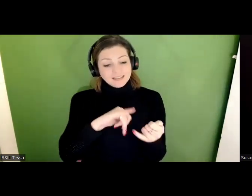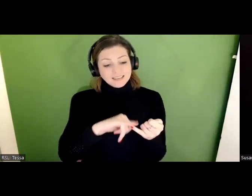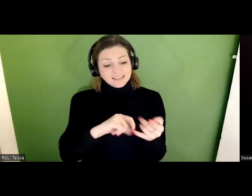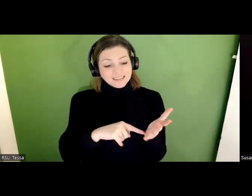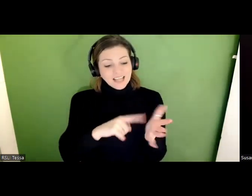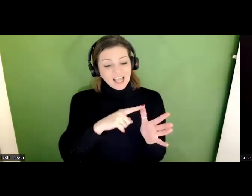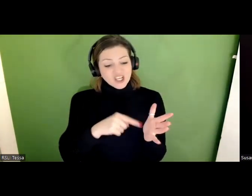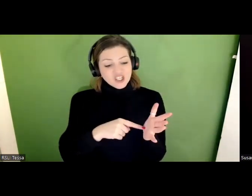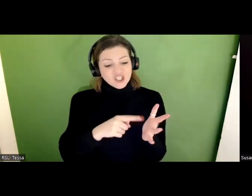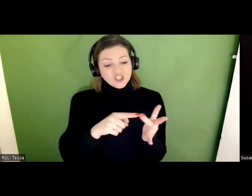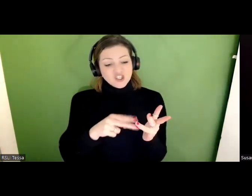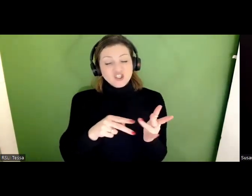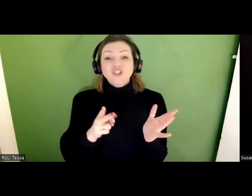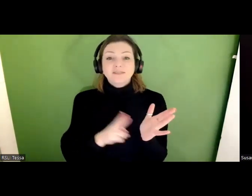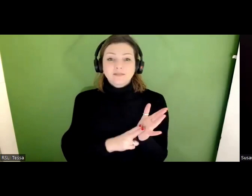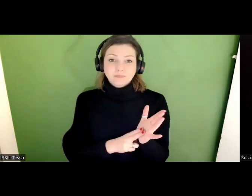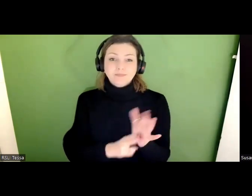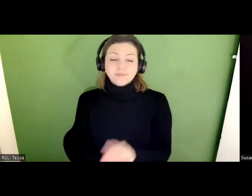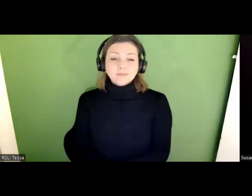Station.